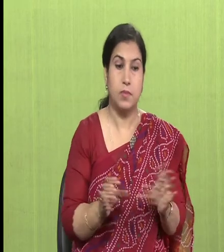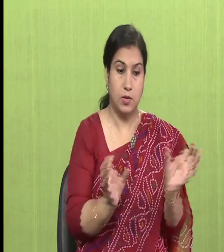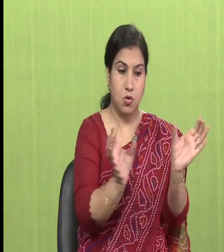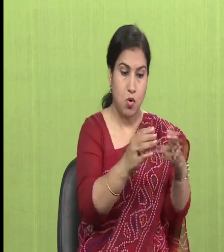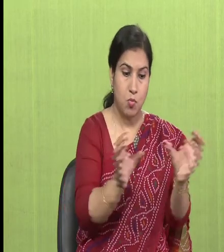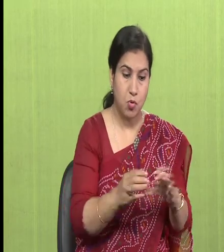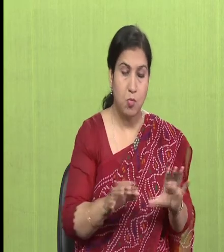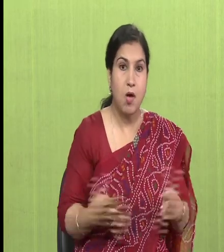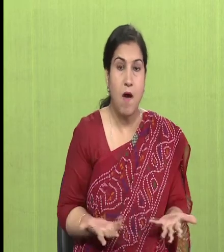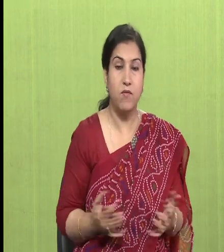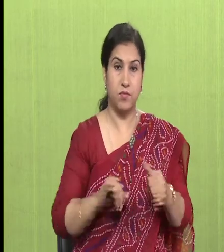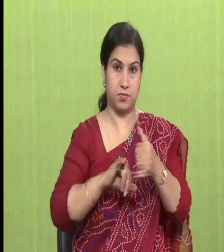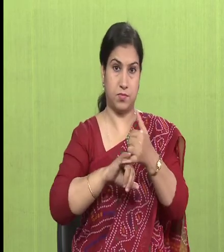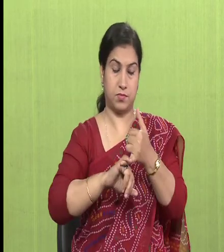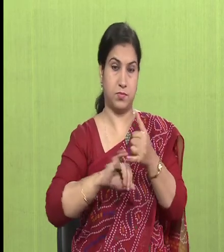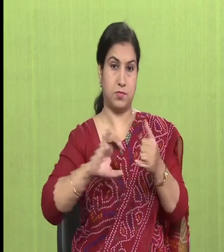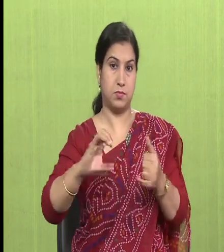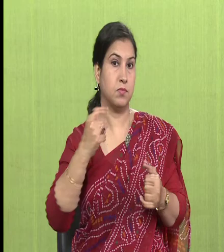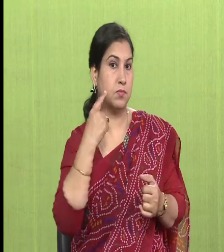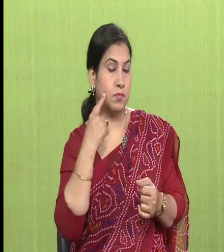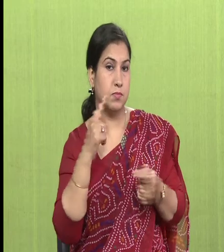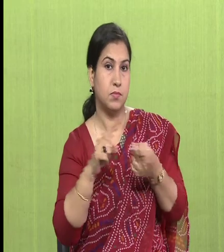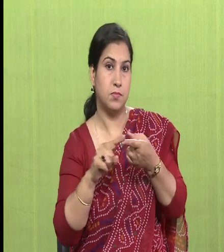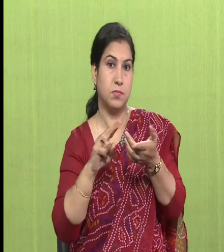subjects, social science subject,